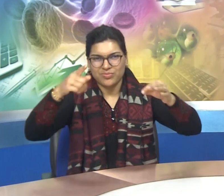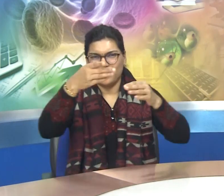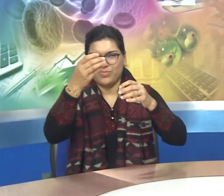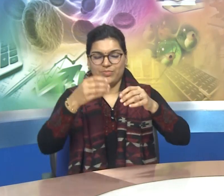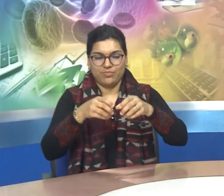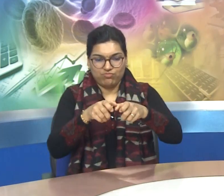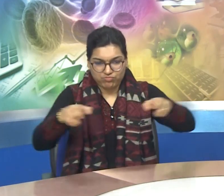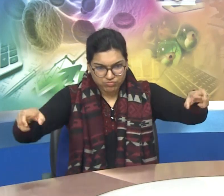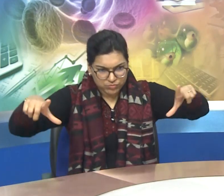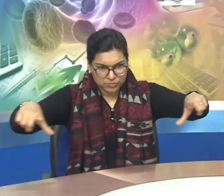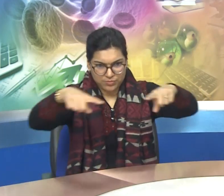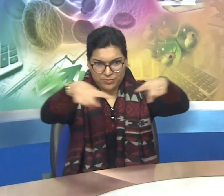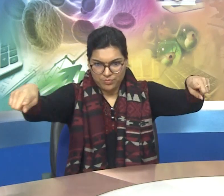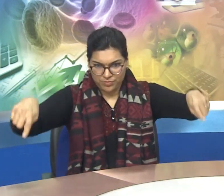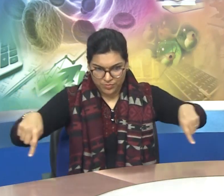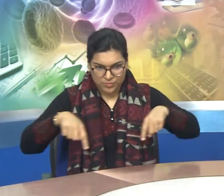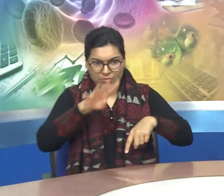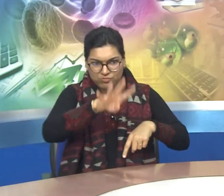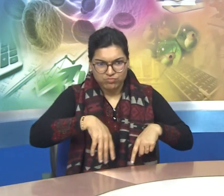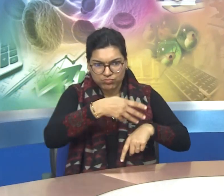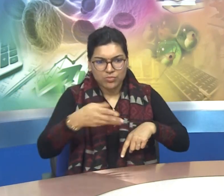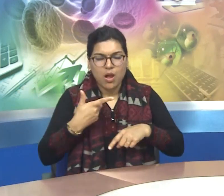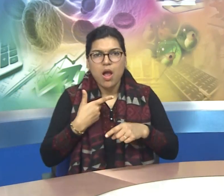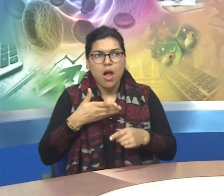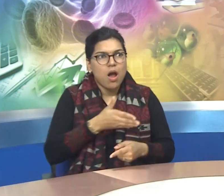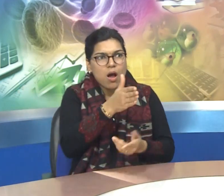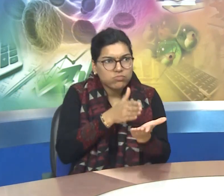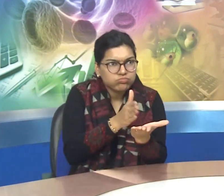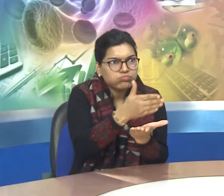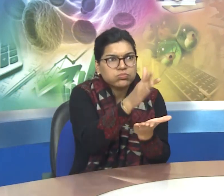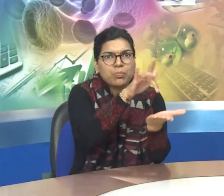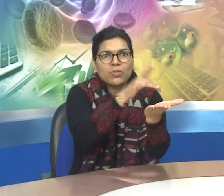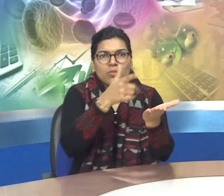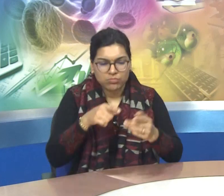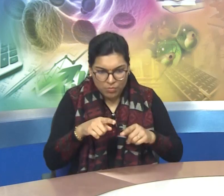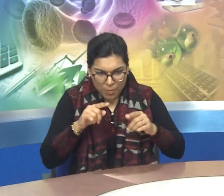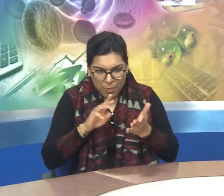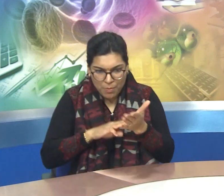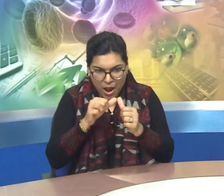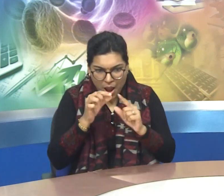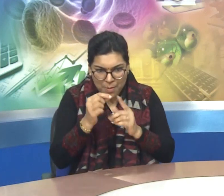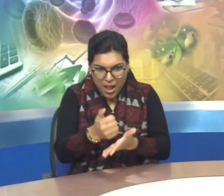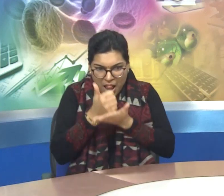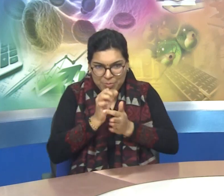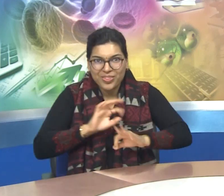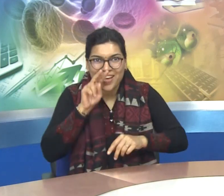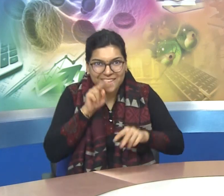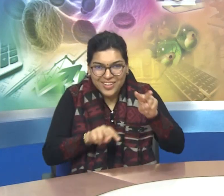maps, atlases, globes, gazetteers, and